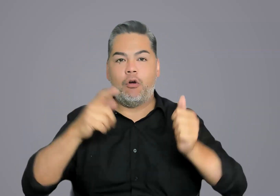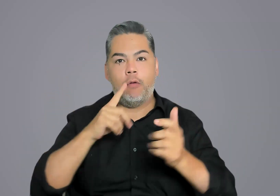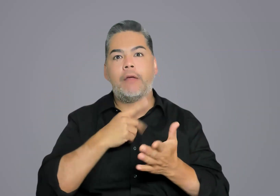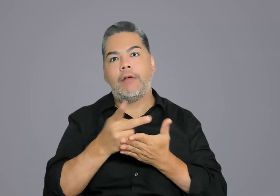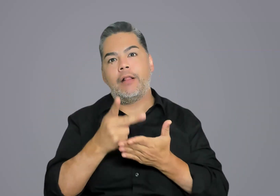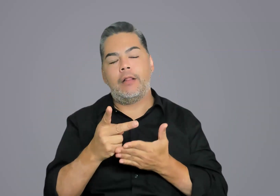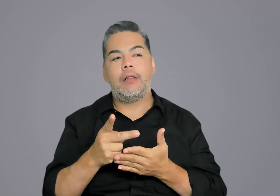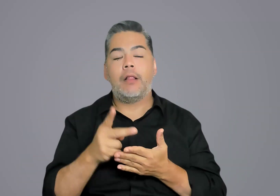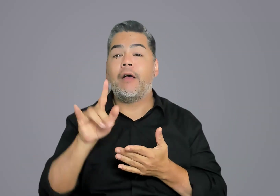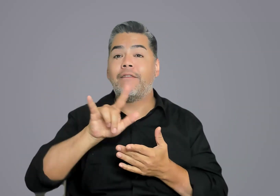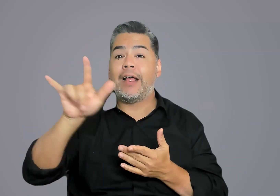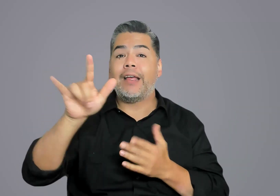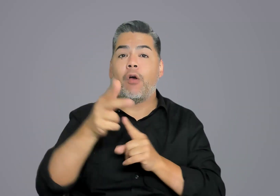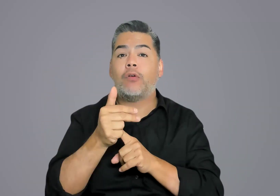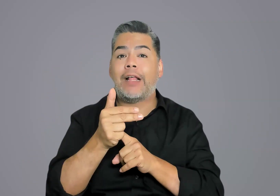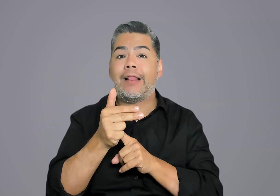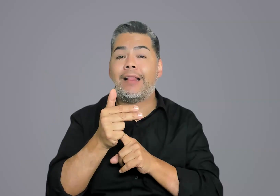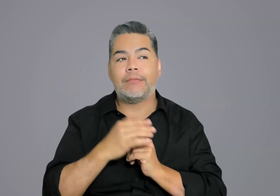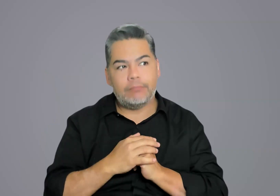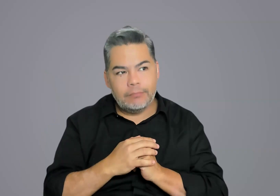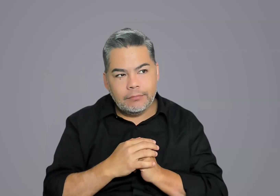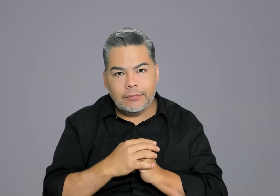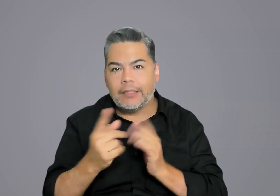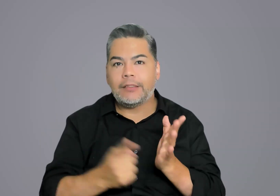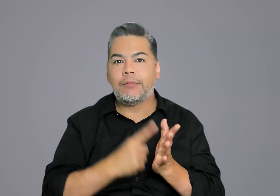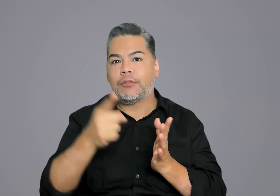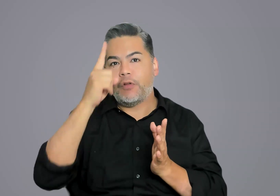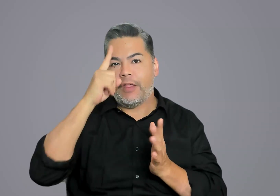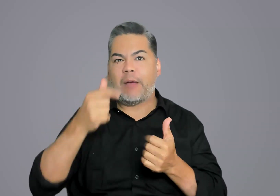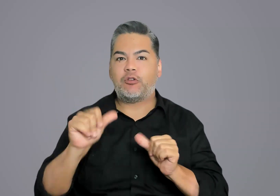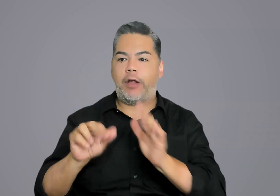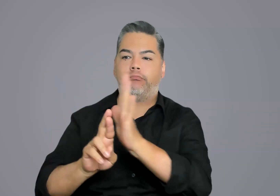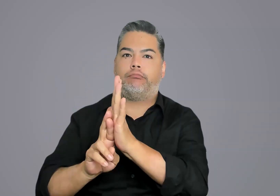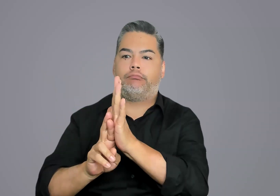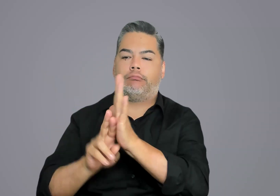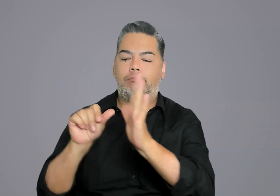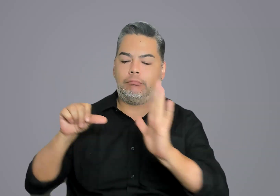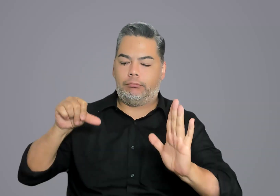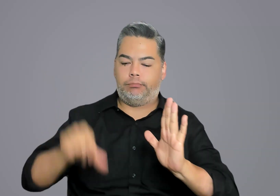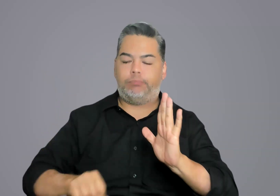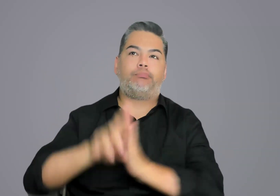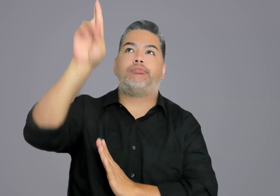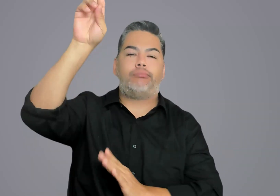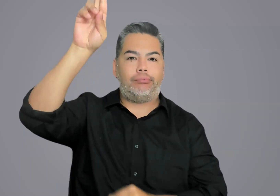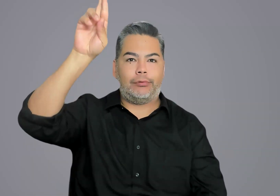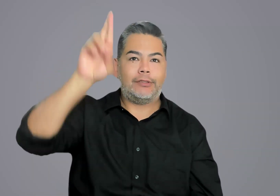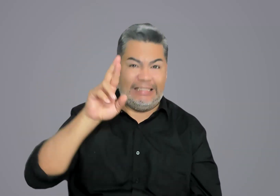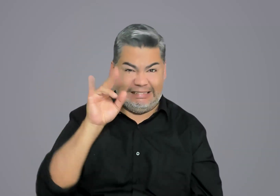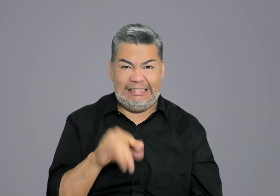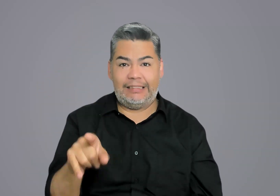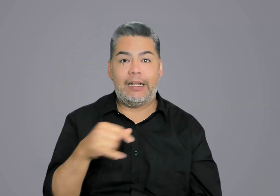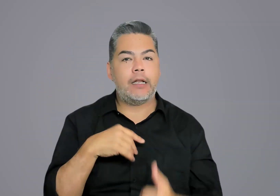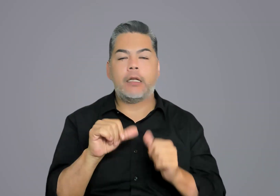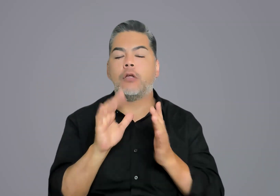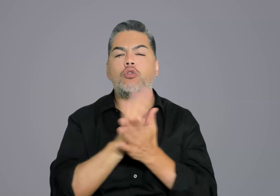Booking a flight or hotel, sometimes you think I was trying to launch a rocket. Doing anything that requires school